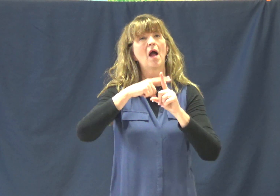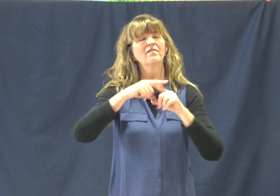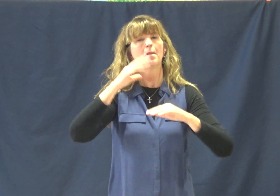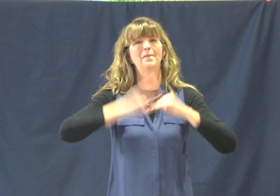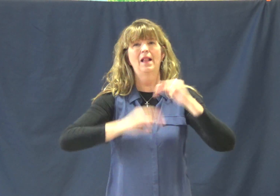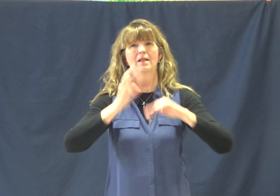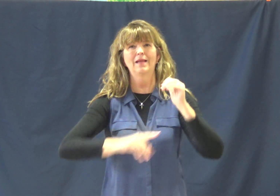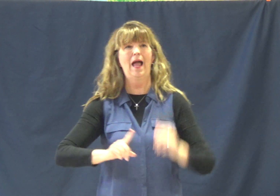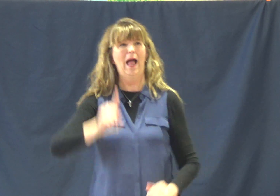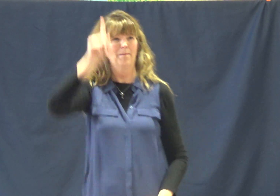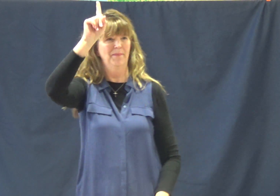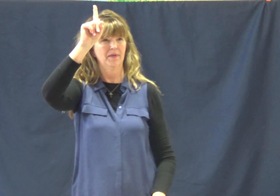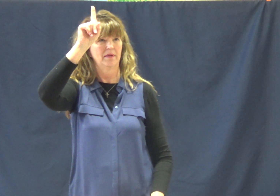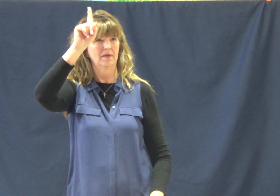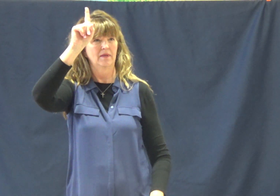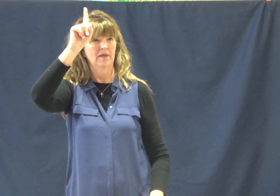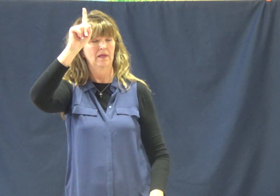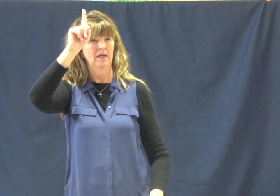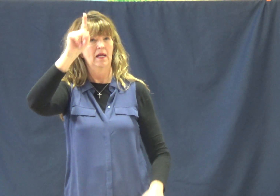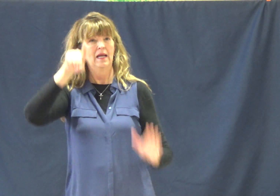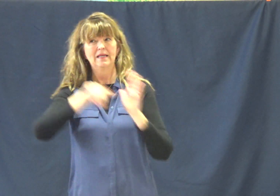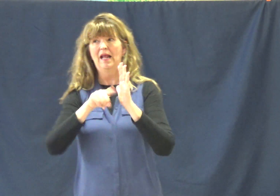those around you. And it will build people up.